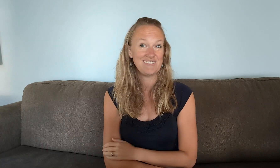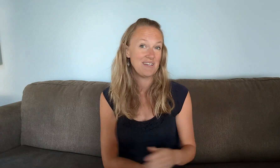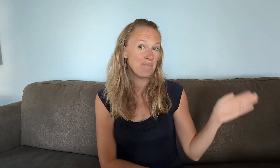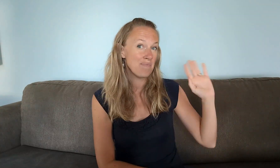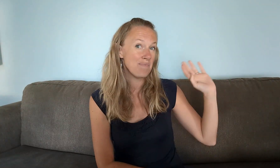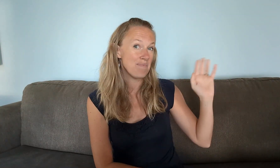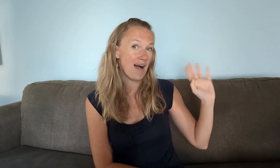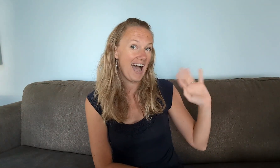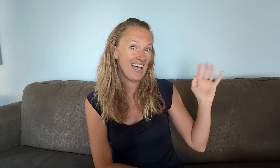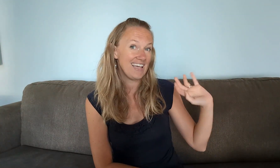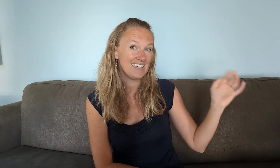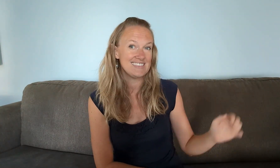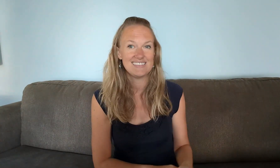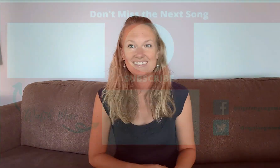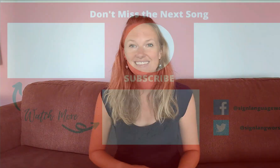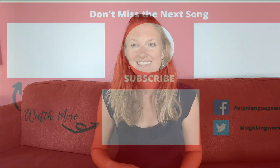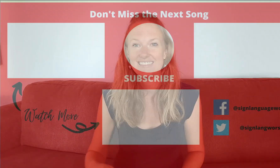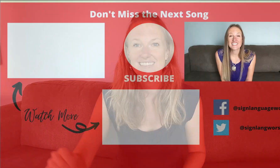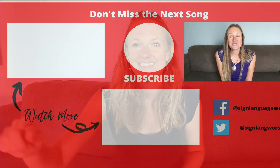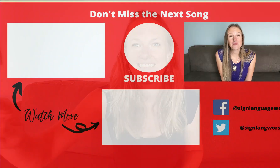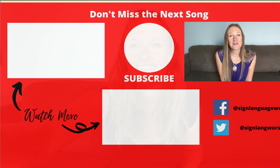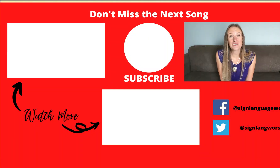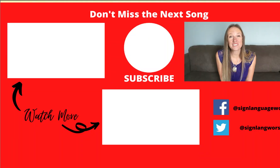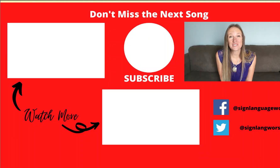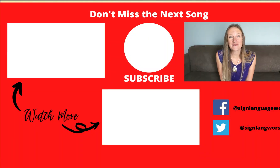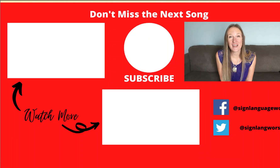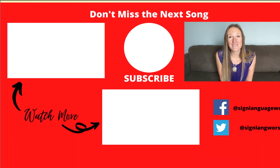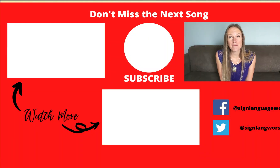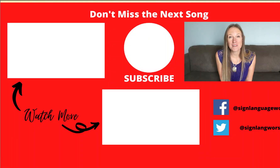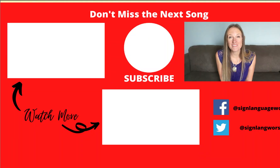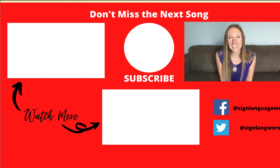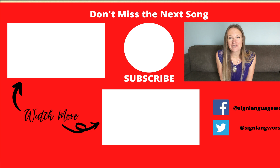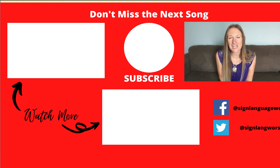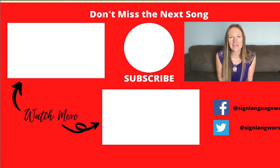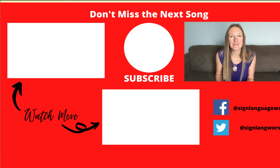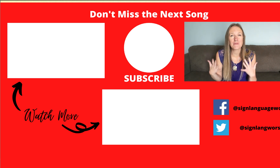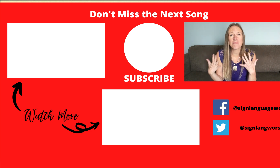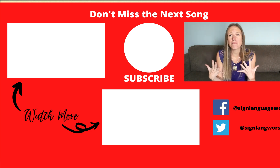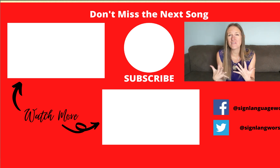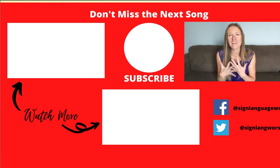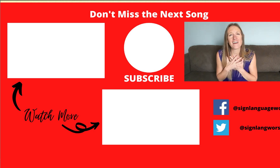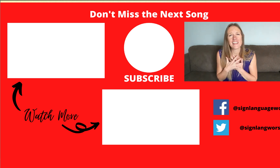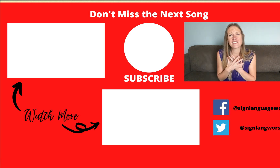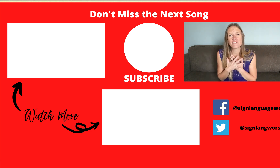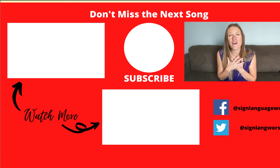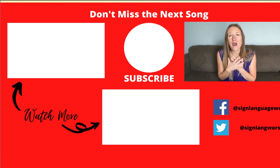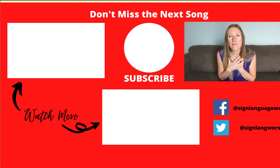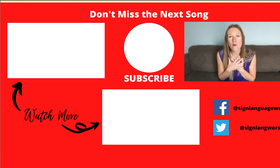soon. Bye. I just want to encourage you, if you're having a bit of a tough time, to remember that God cares far